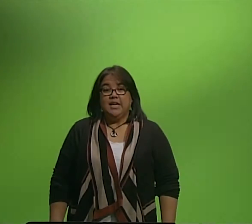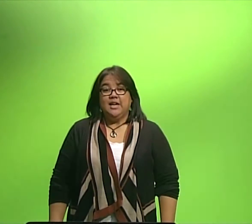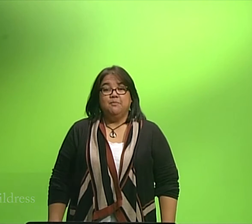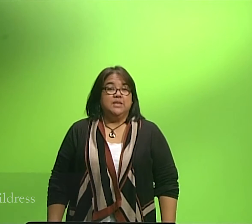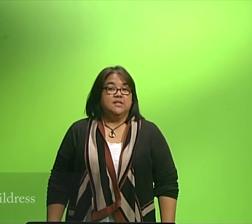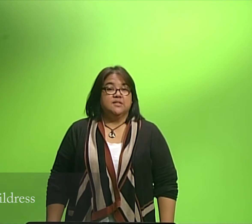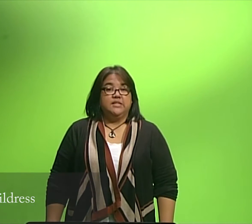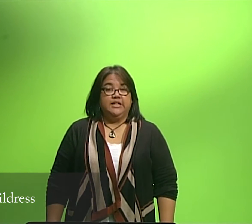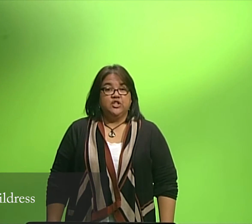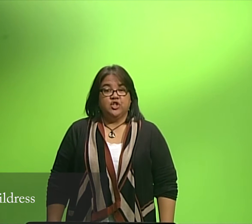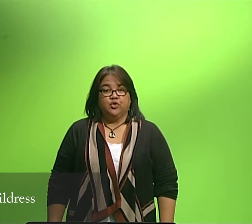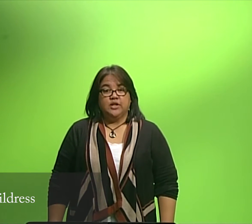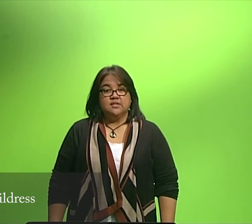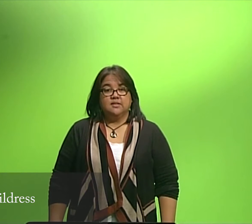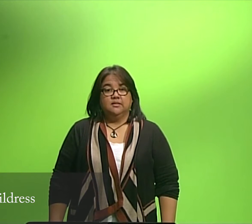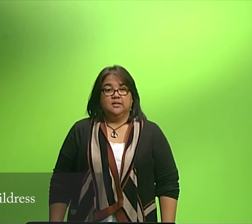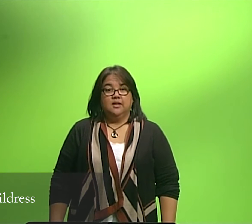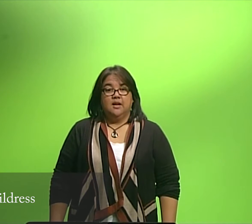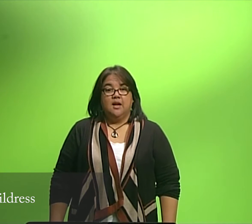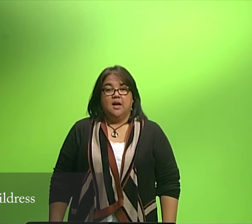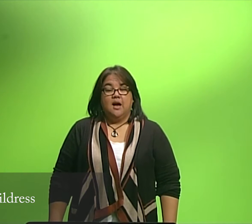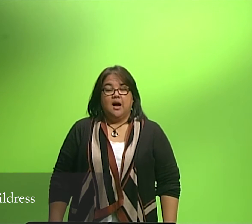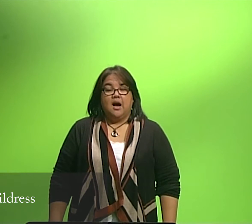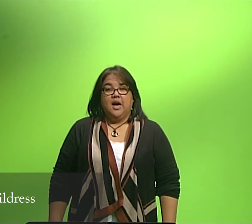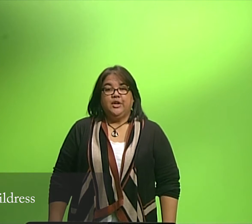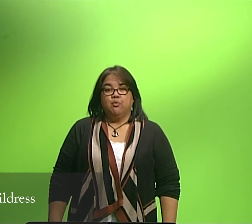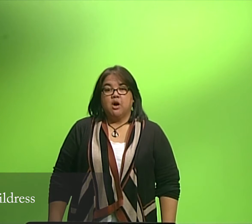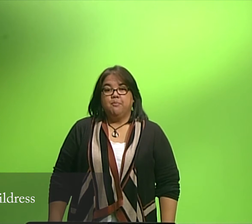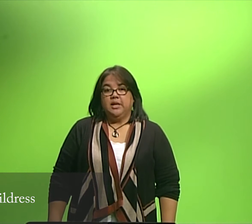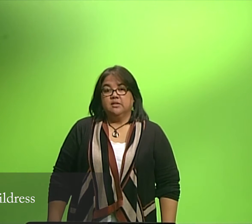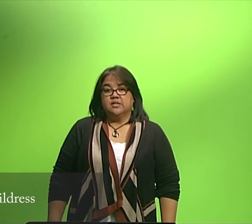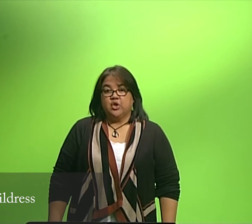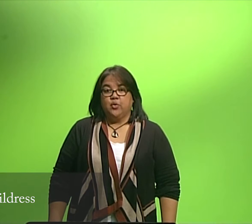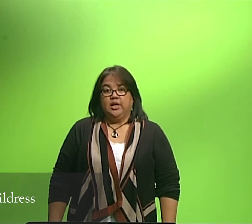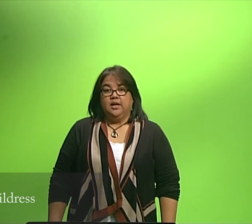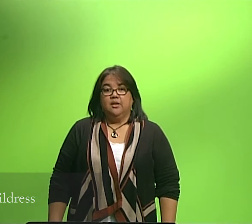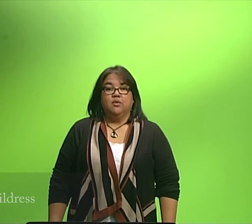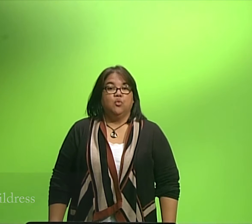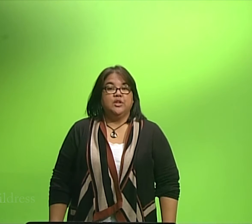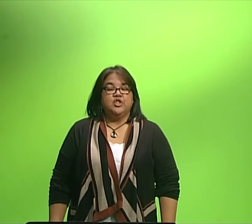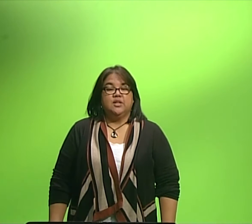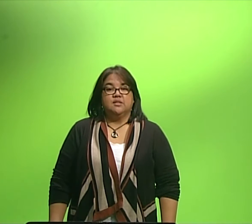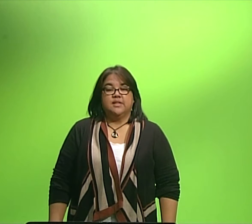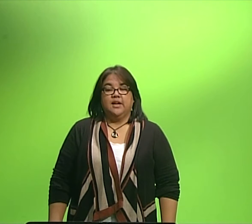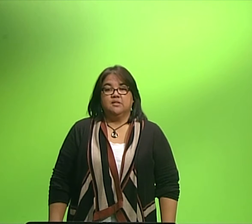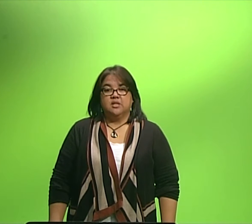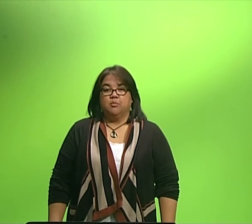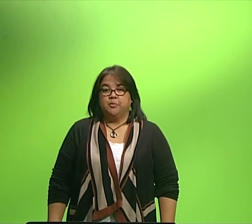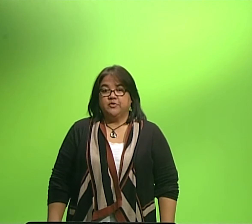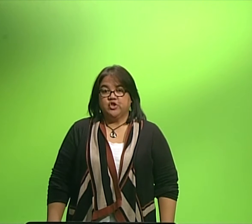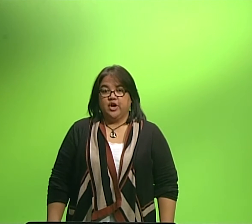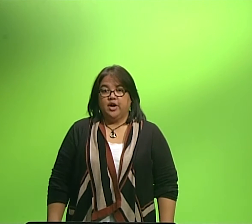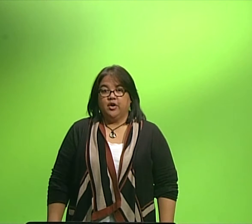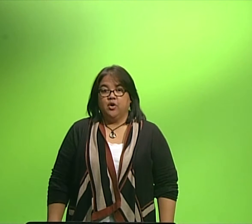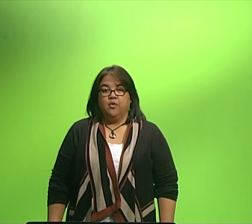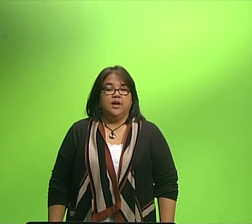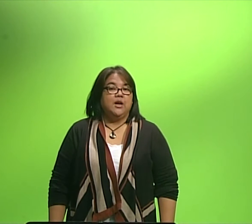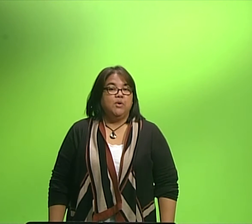My name is Tina Childress. I grew up in Skokie, which is a suburb of Chicago, and I went